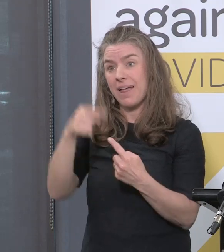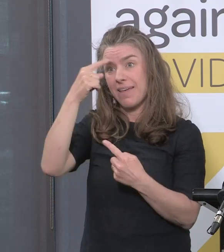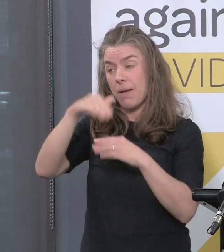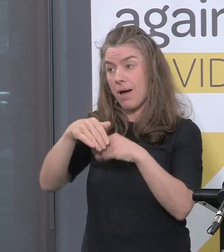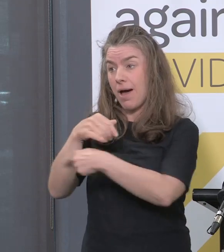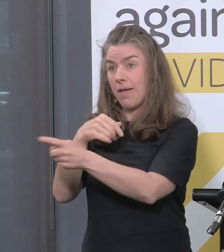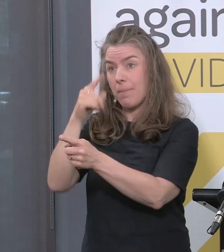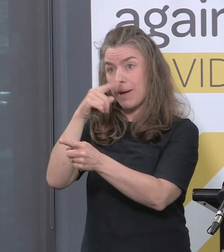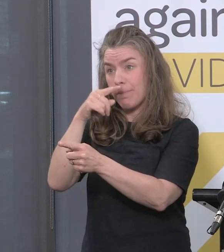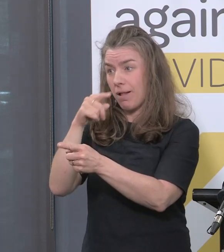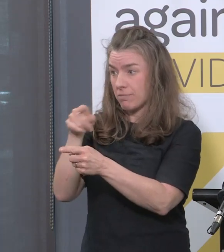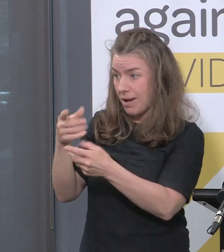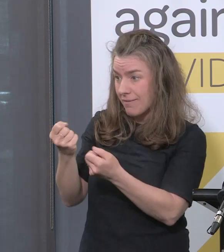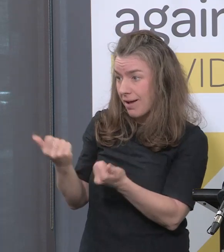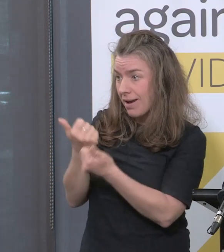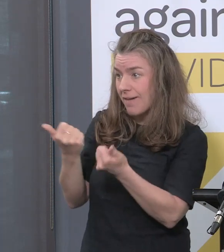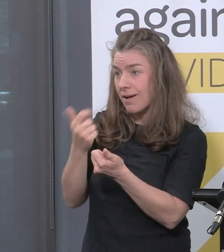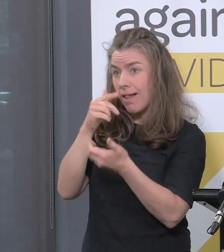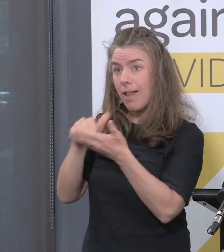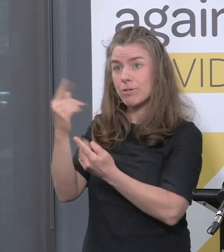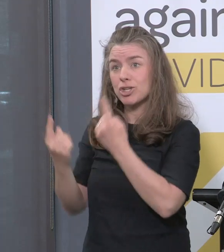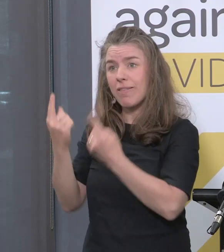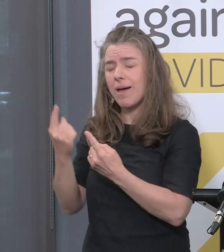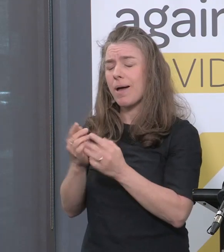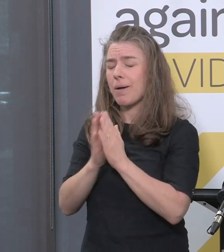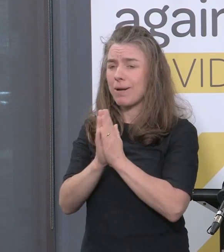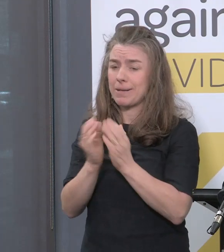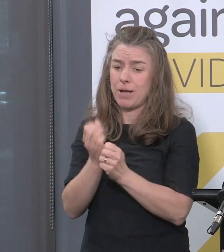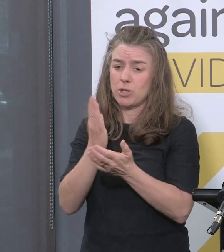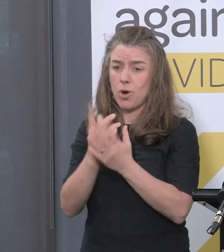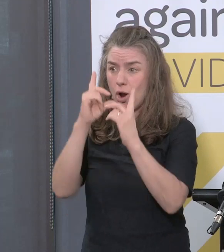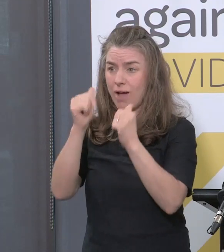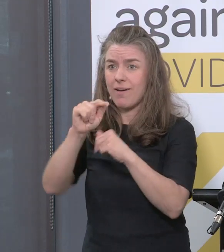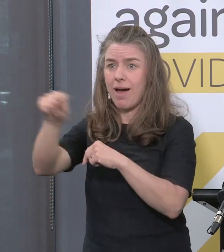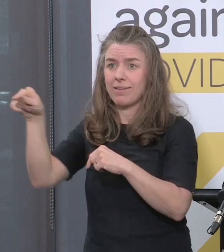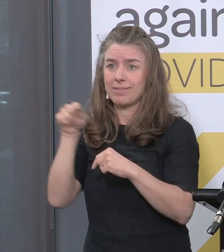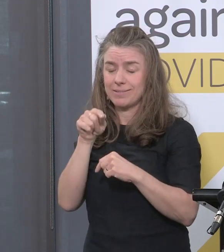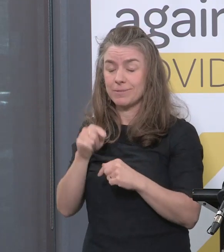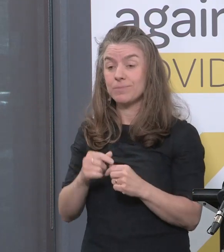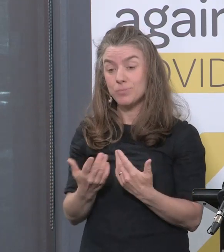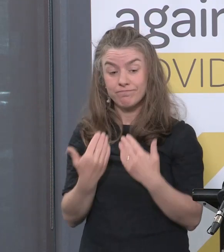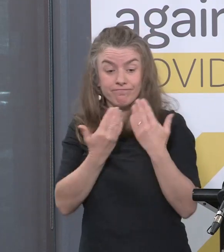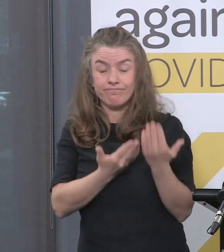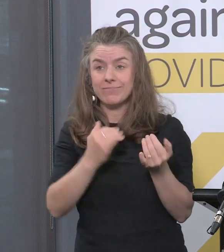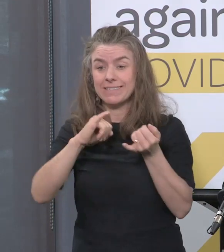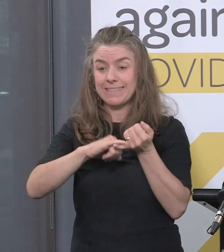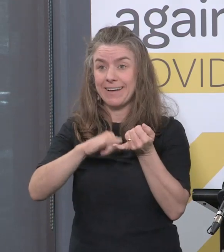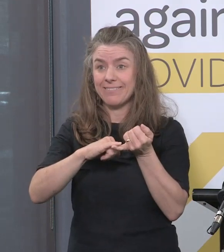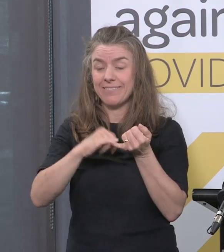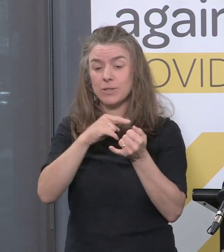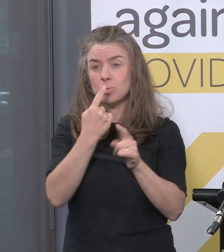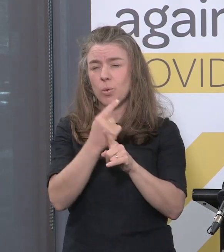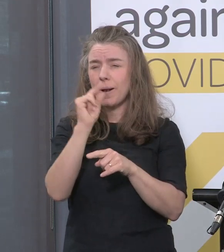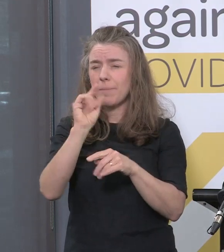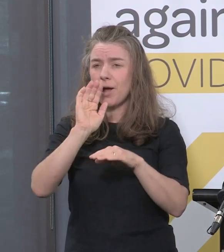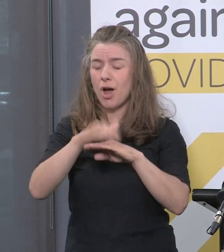not be able to get out, and ensure, please, that they are well catered for and looked after. So, Steve, I'd like to hand over to you just to talk a little bit